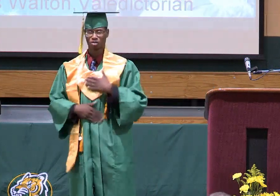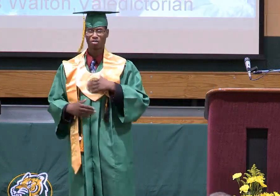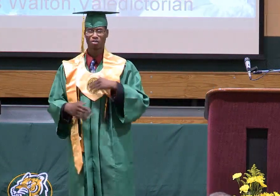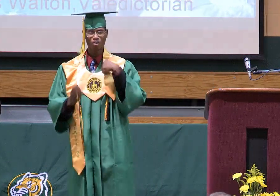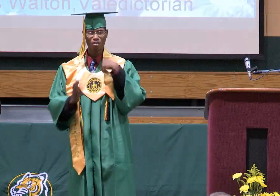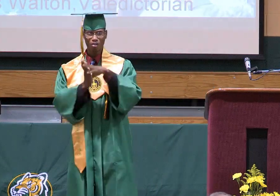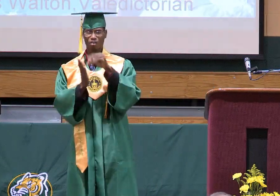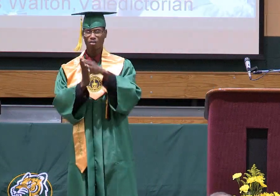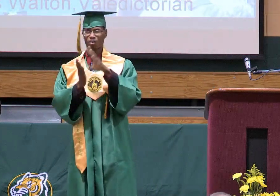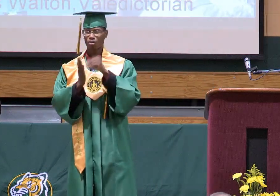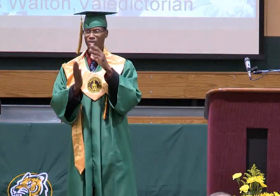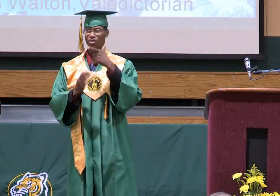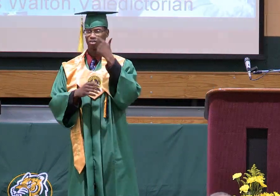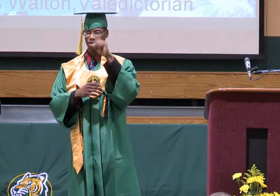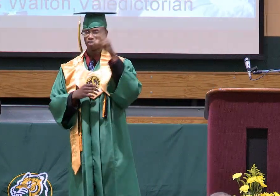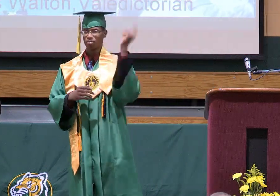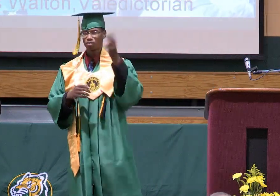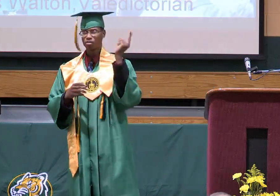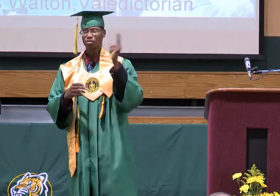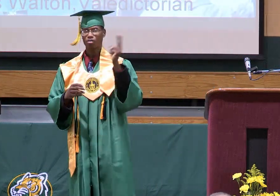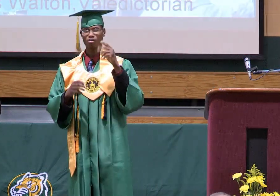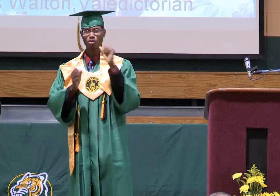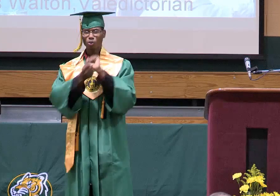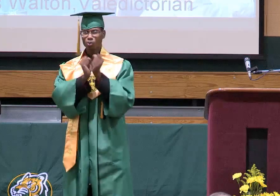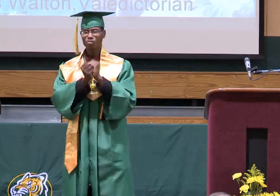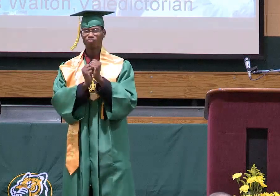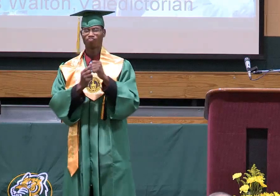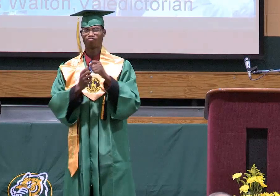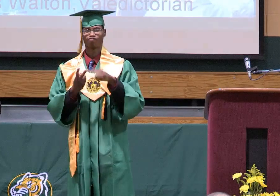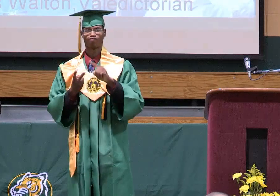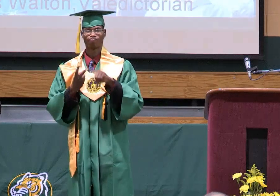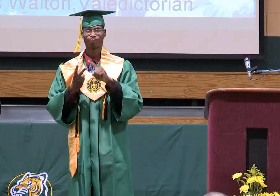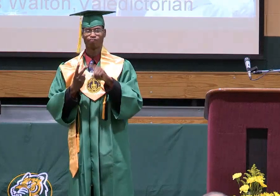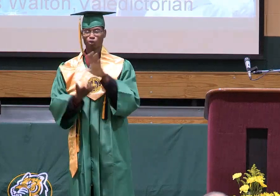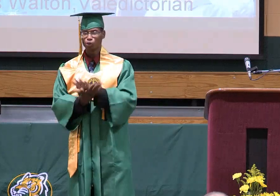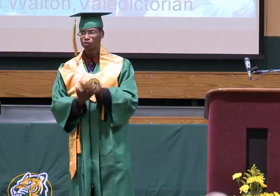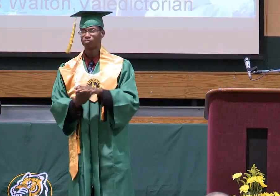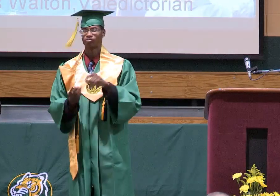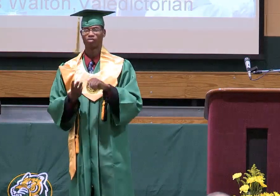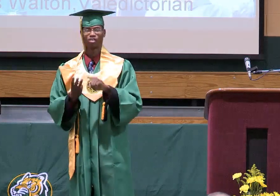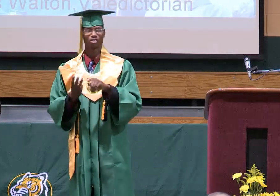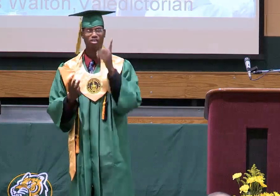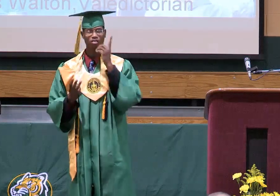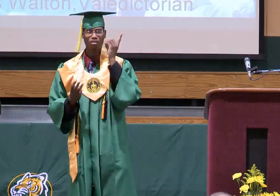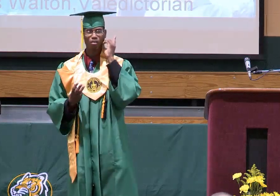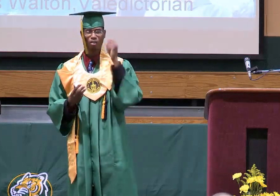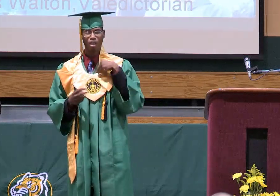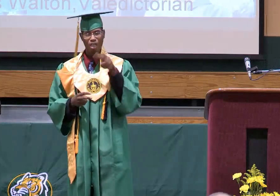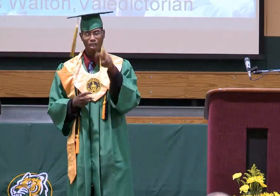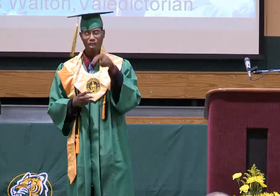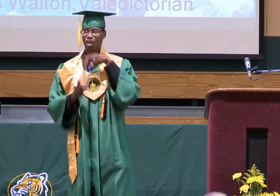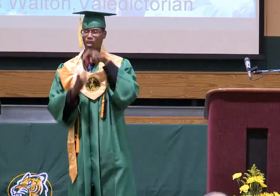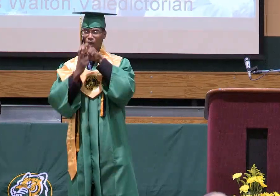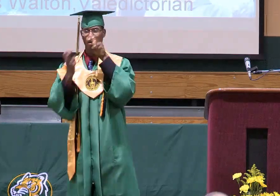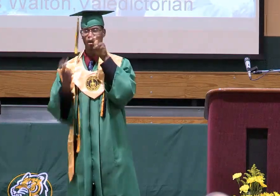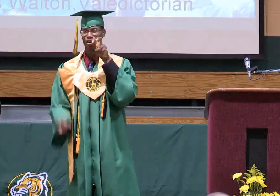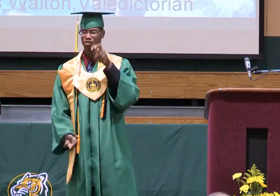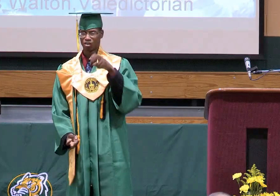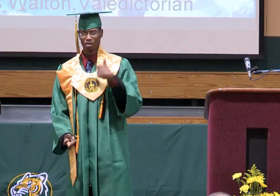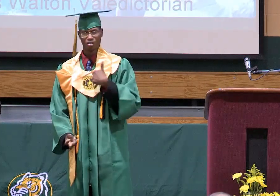I've enjoyed being here, and while here, I've learned a lot about the history of GSD, sports and academics and life in the